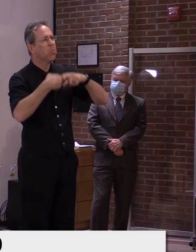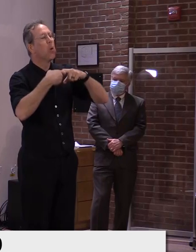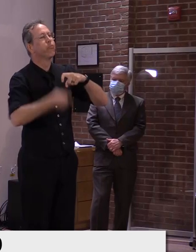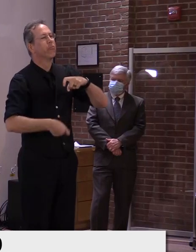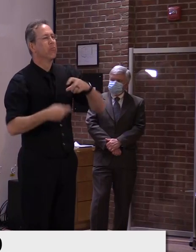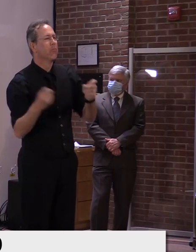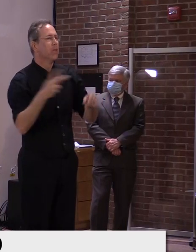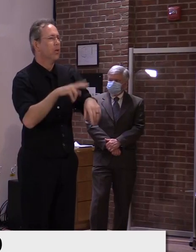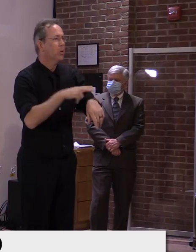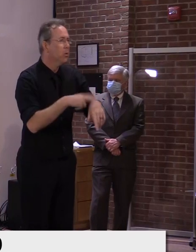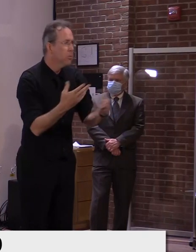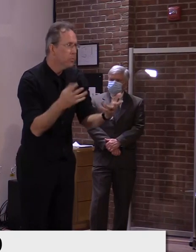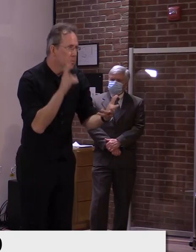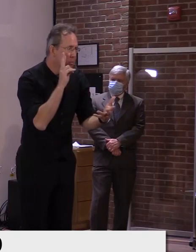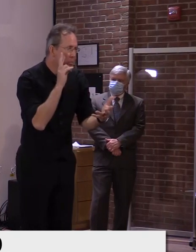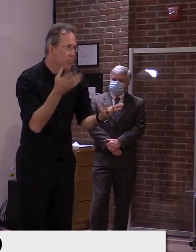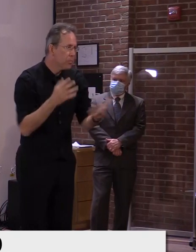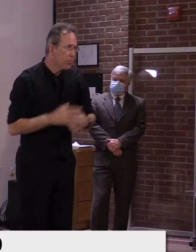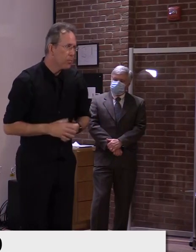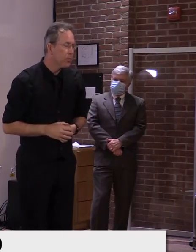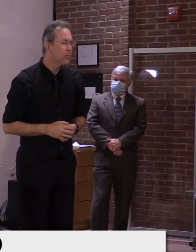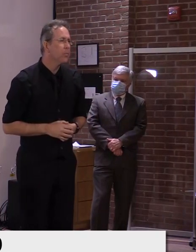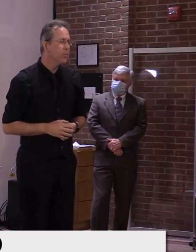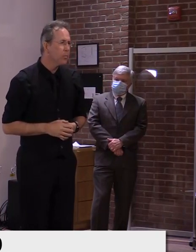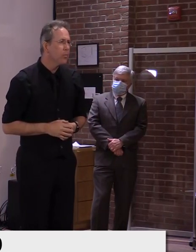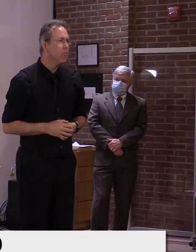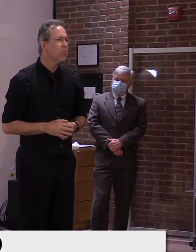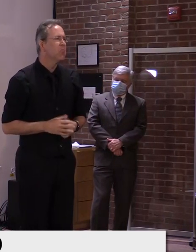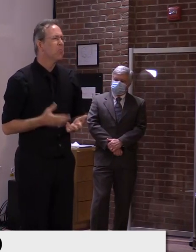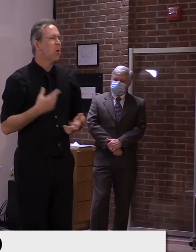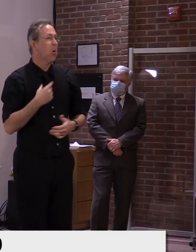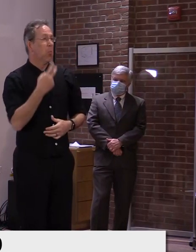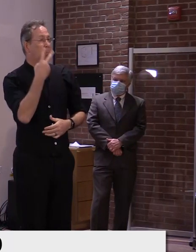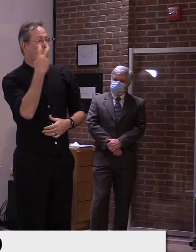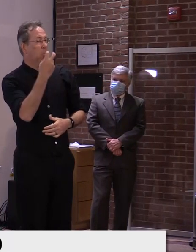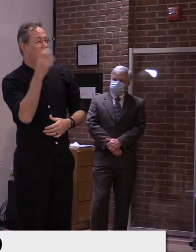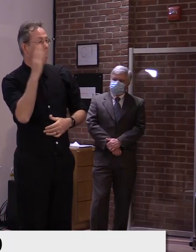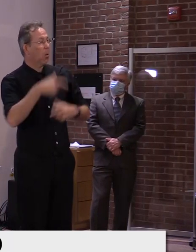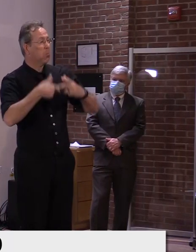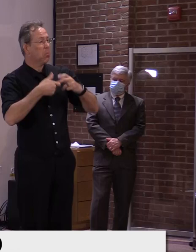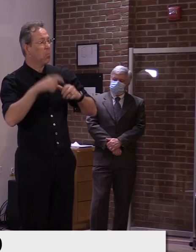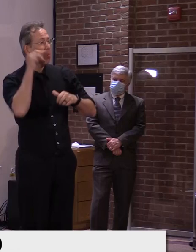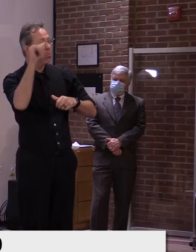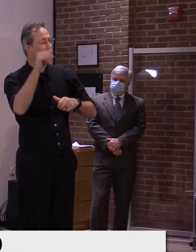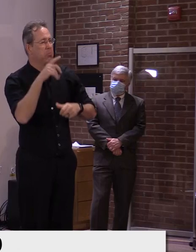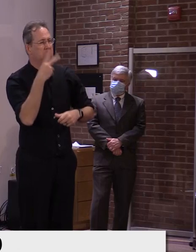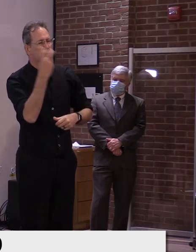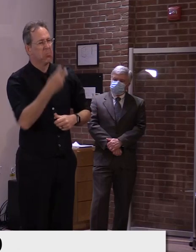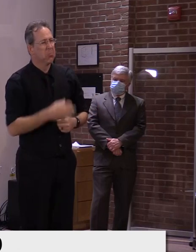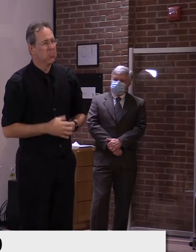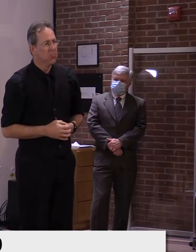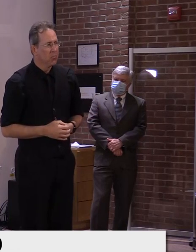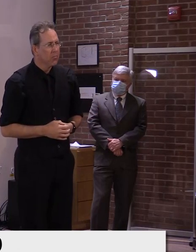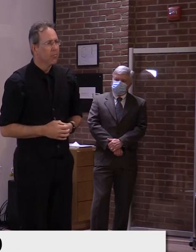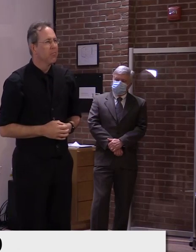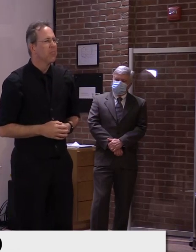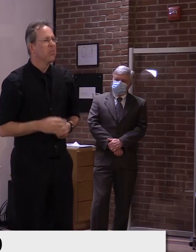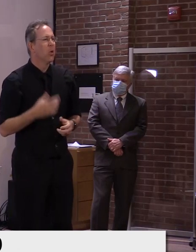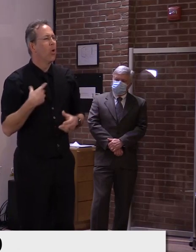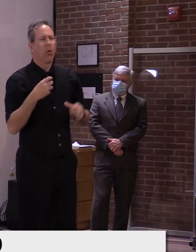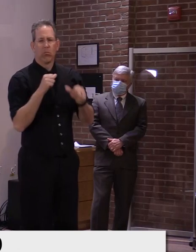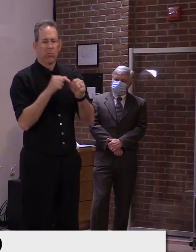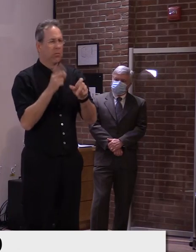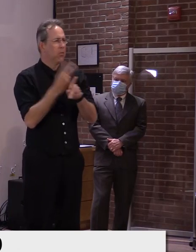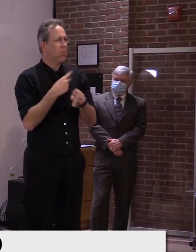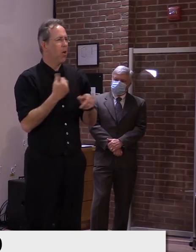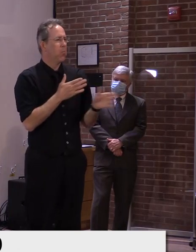that there's anything to worry about at this point in time. We feel as though we're on solid ground and we'll move forward with the plan that we've laid